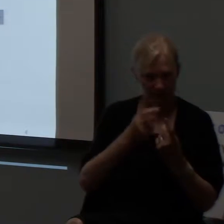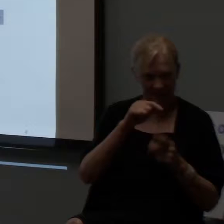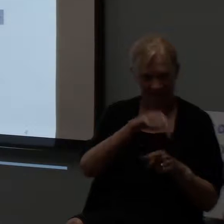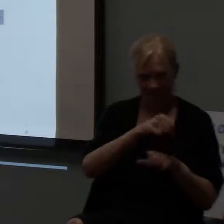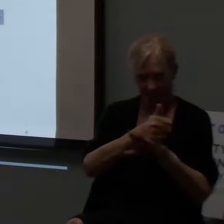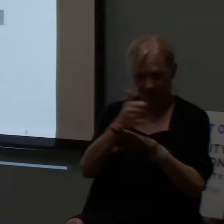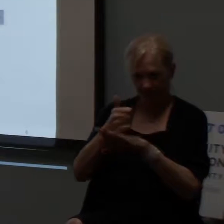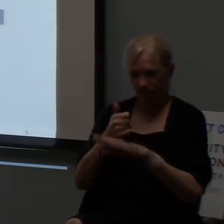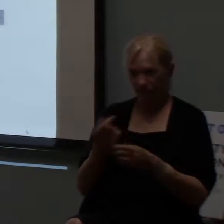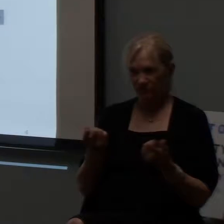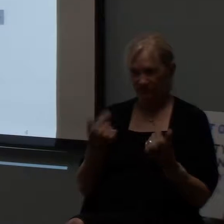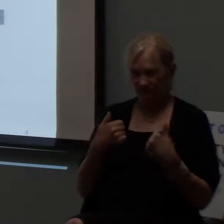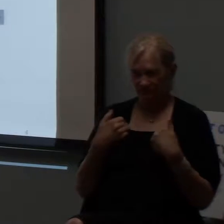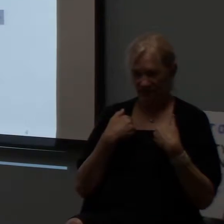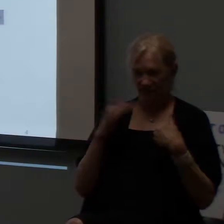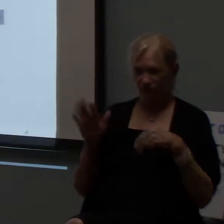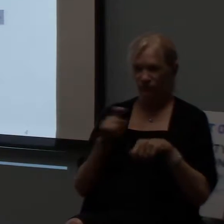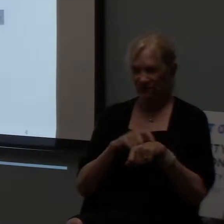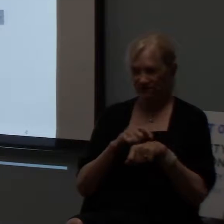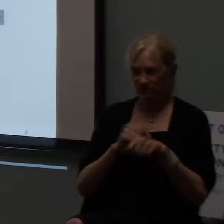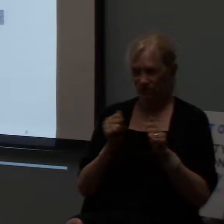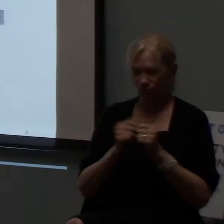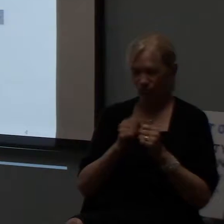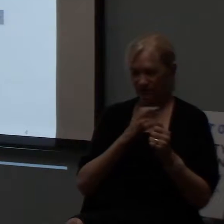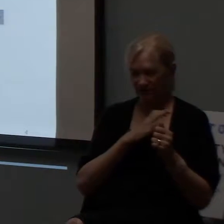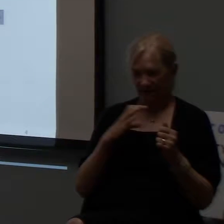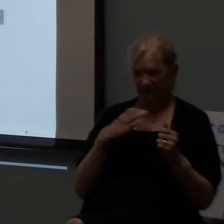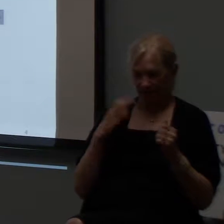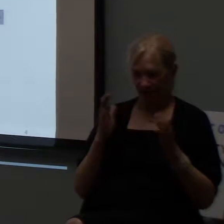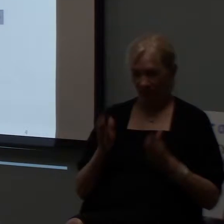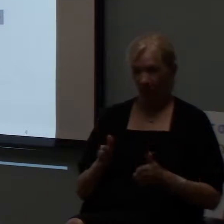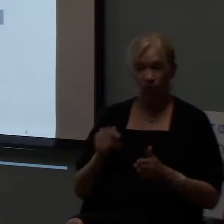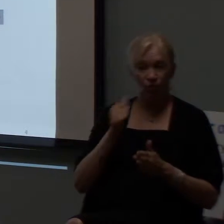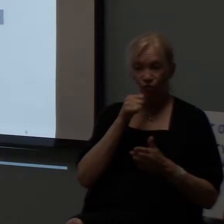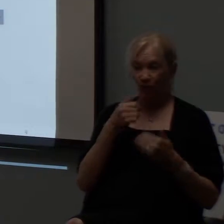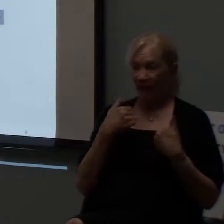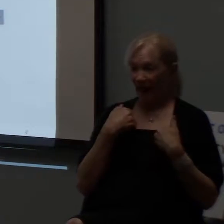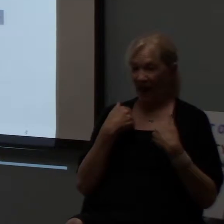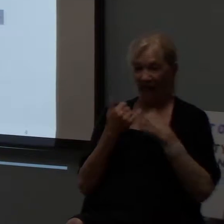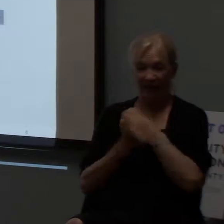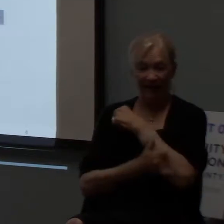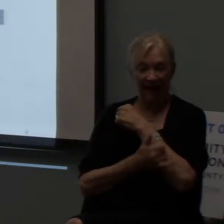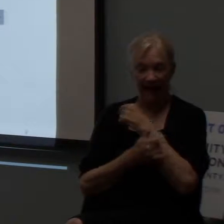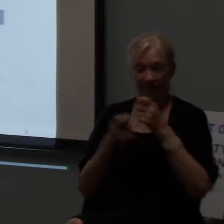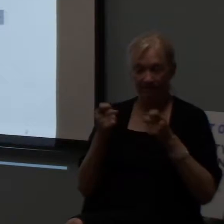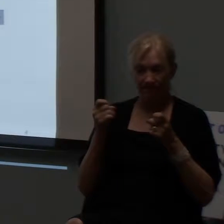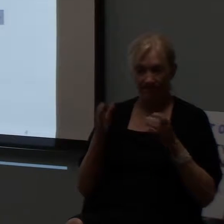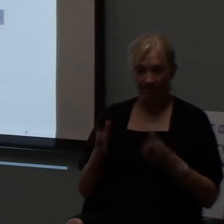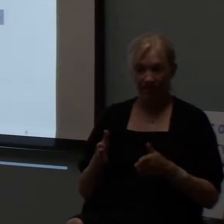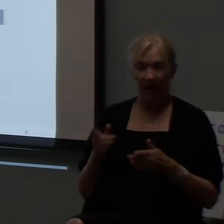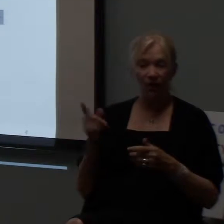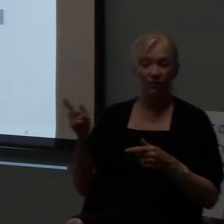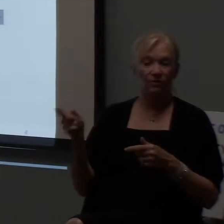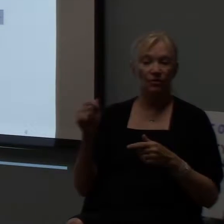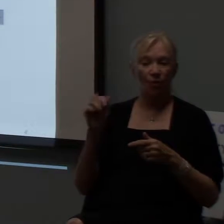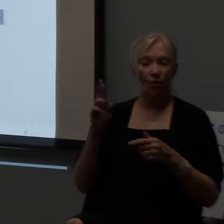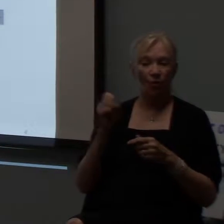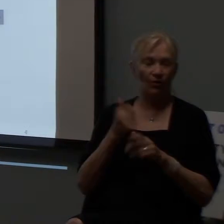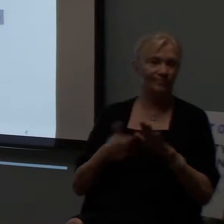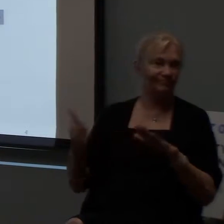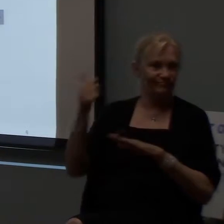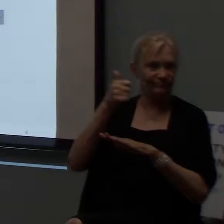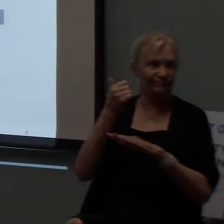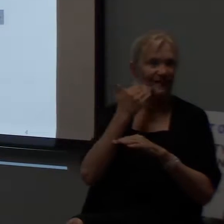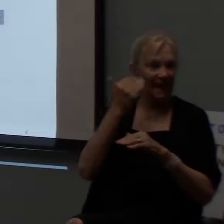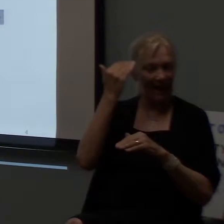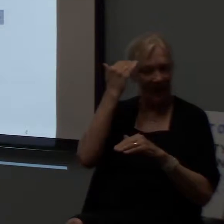That's when they come in and they have their time with the commissioners, because we don't have a county manager currently in Boulder County. So the commissioners are the administrative head of the